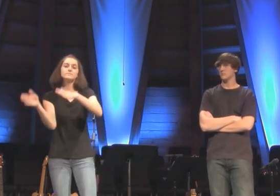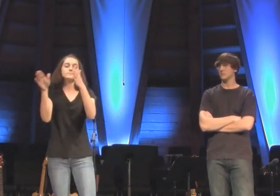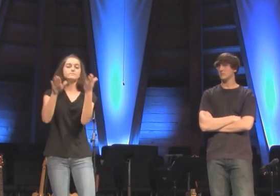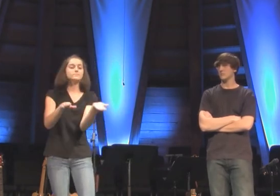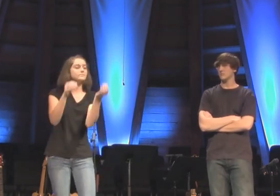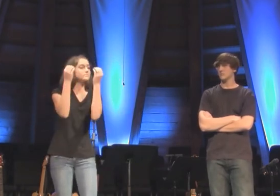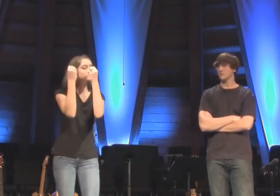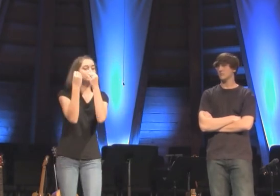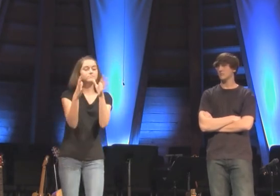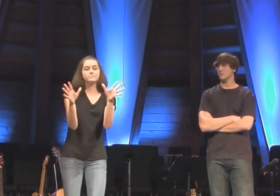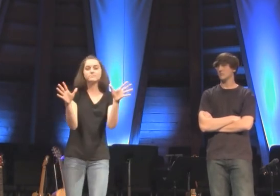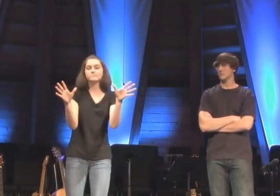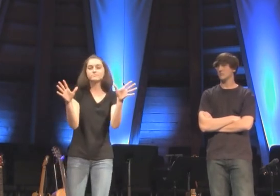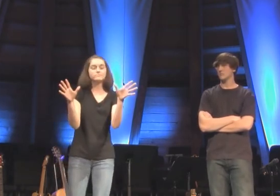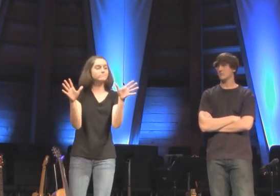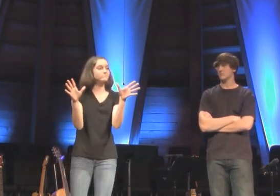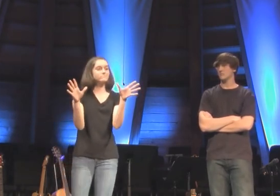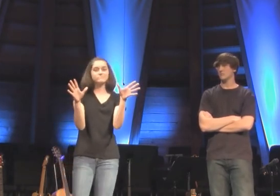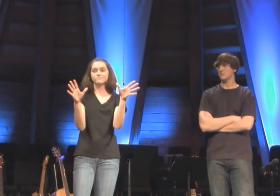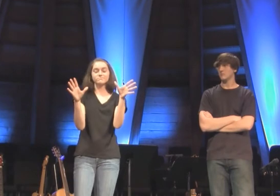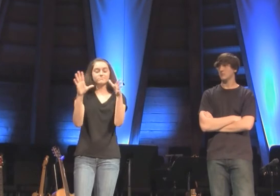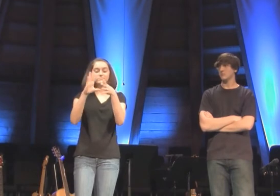was the end of the beginning